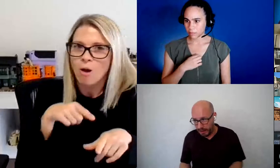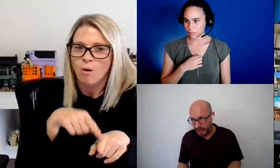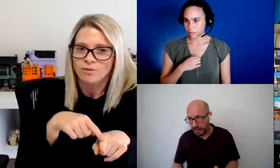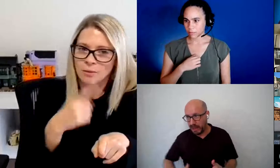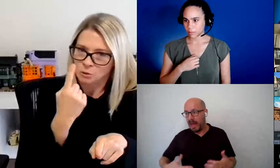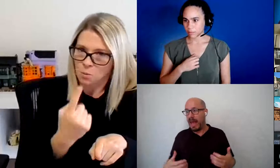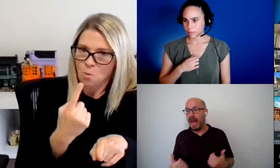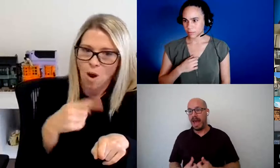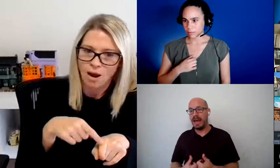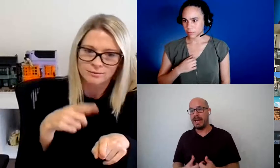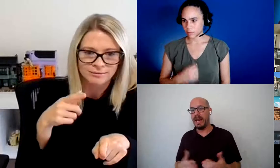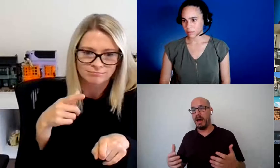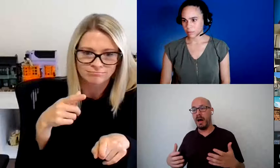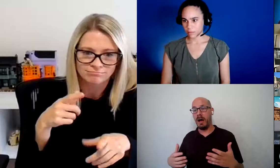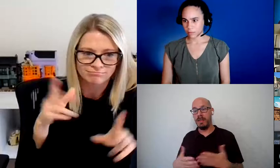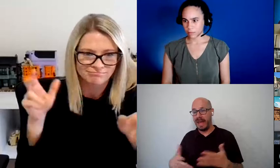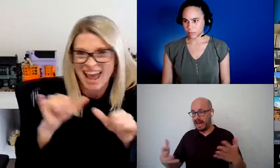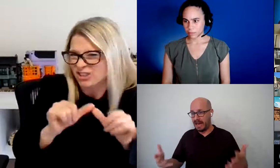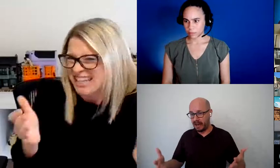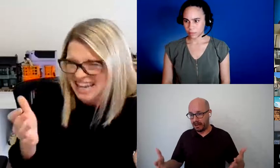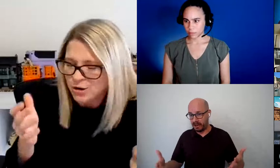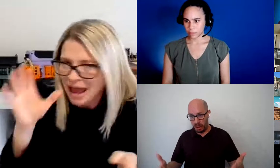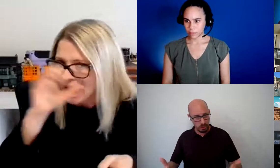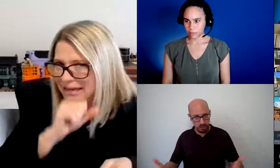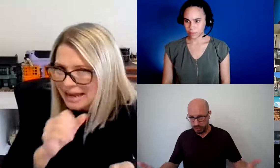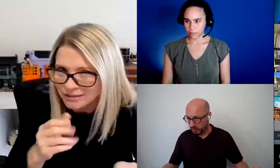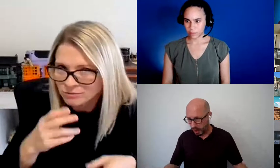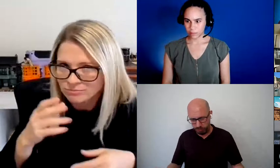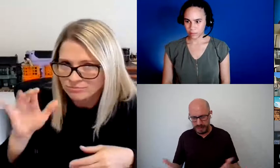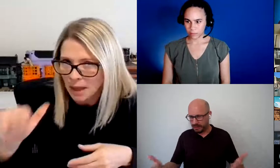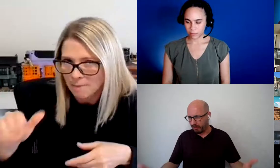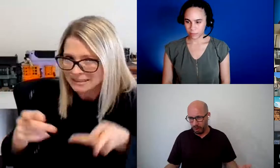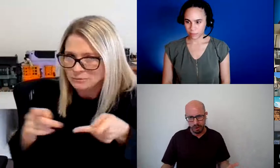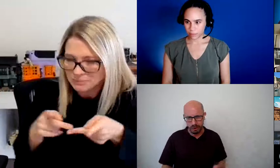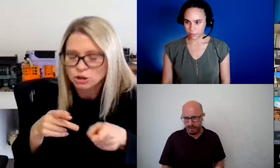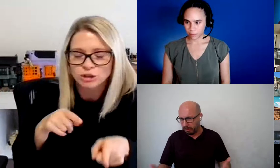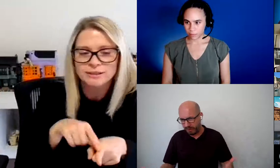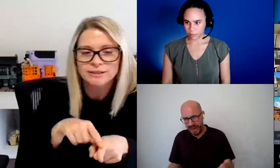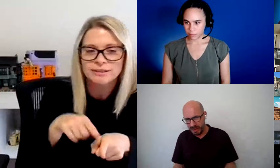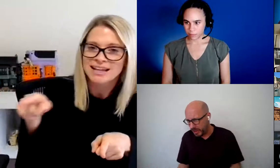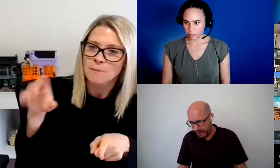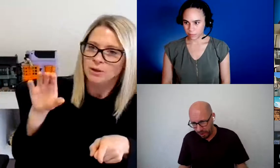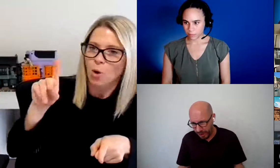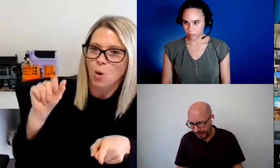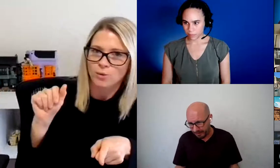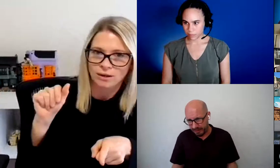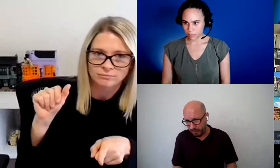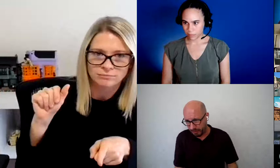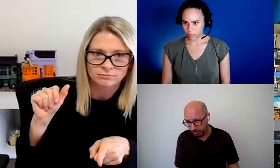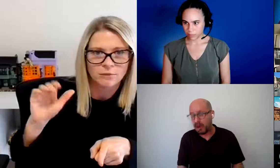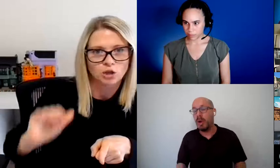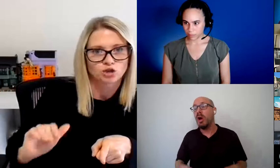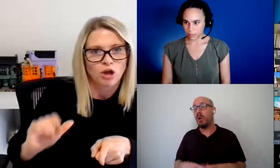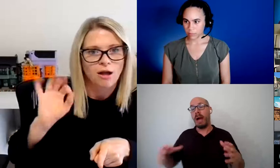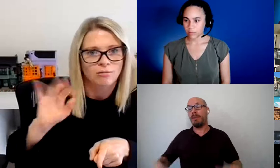behind it. And I was reading this article and there was an engineer, I guess in this position, who